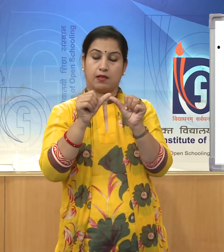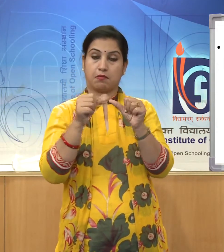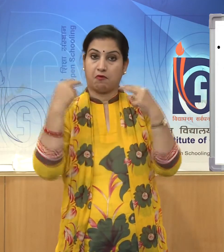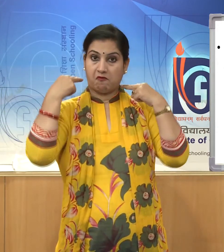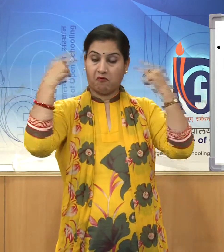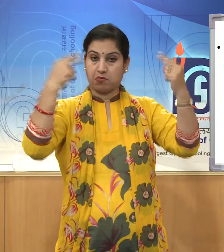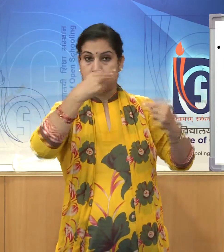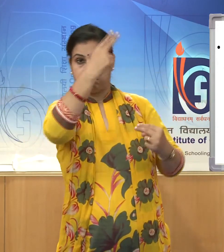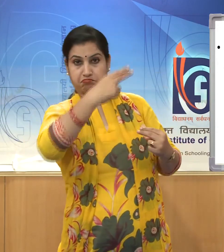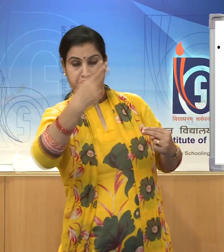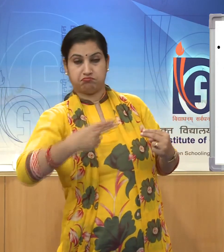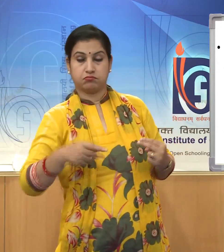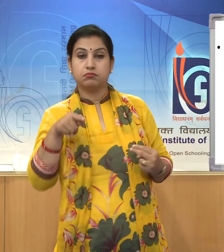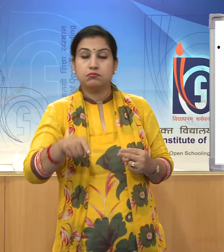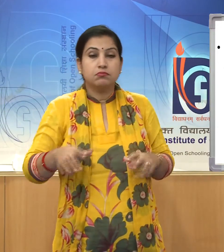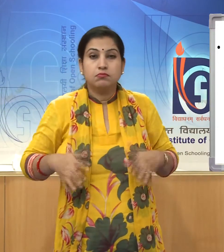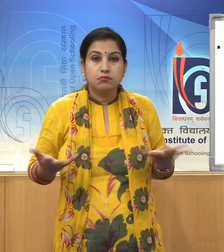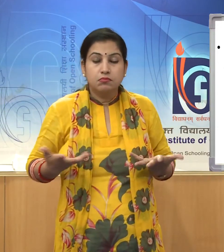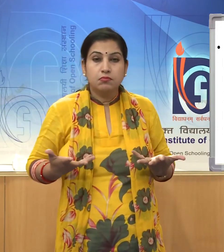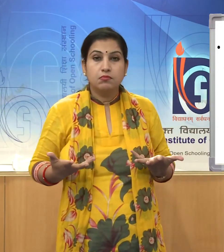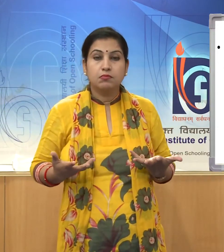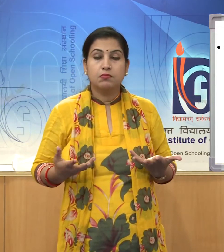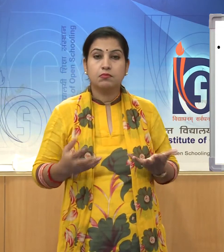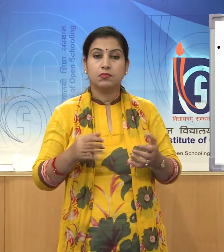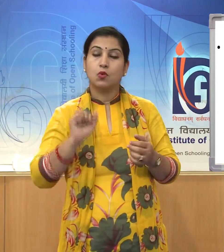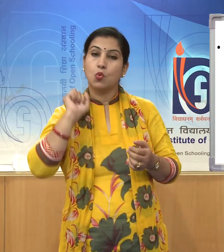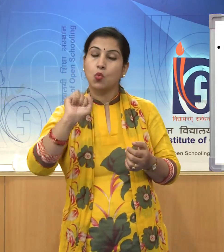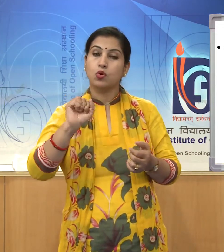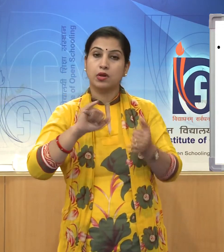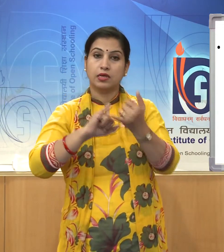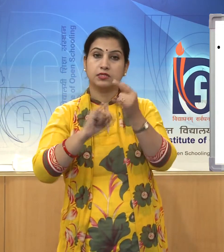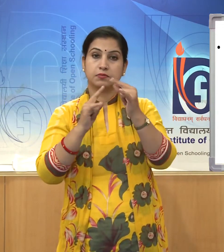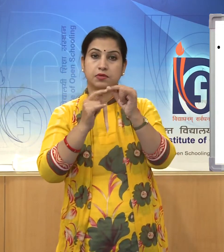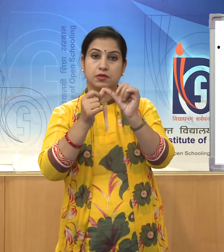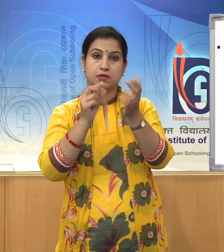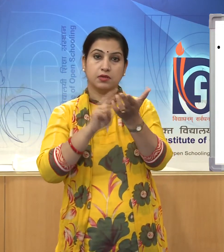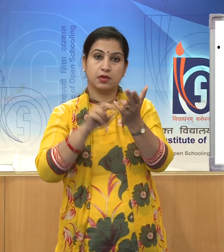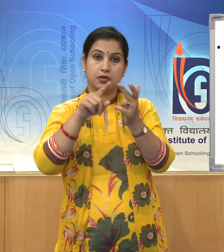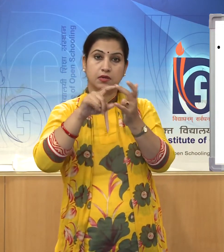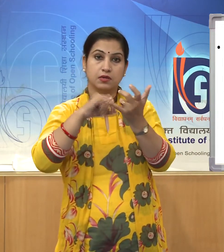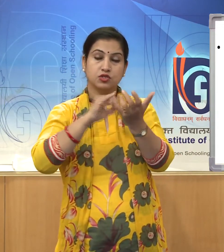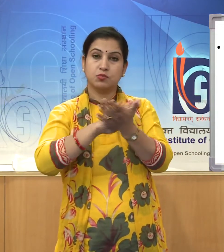Guernica, based on Spanish Civil War.